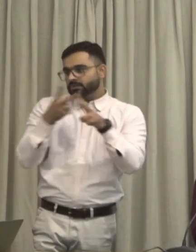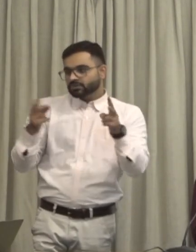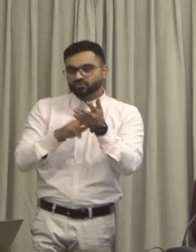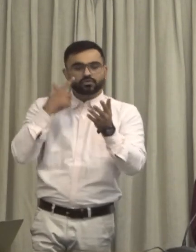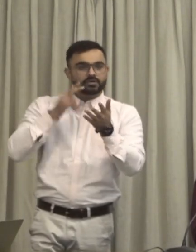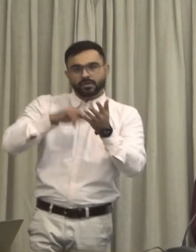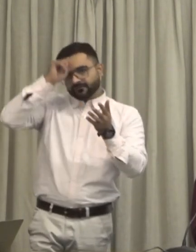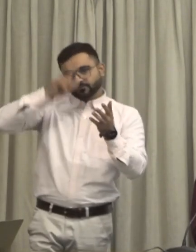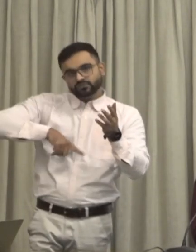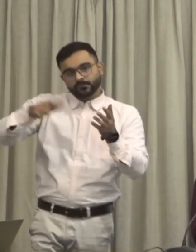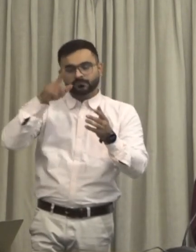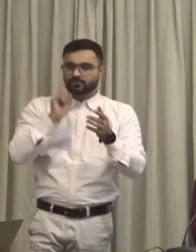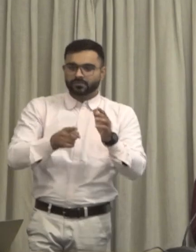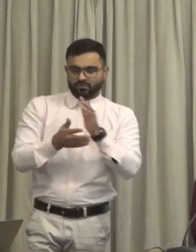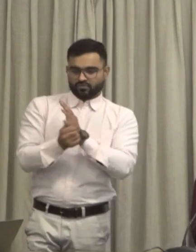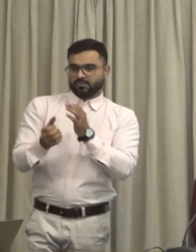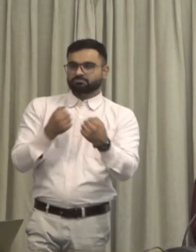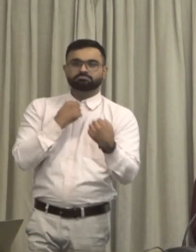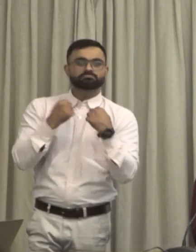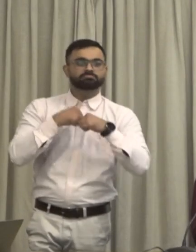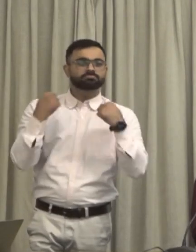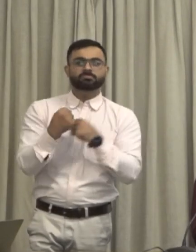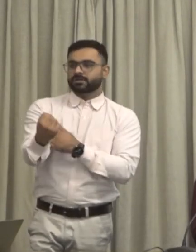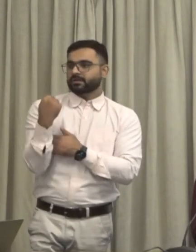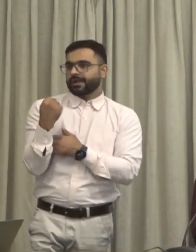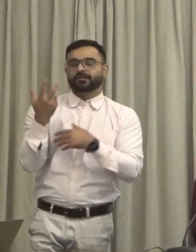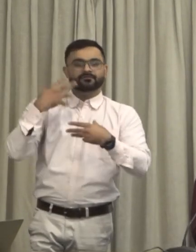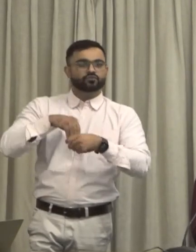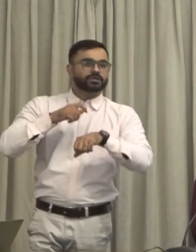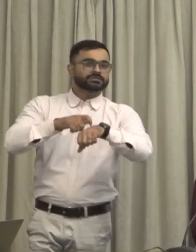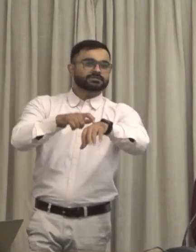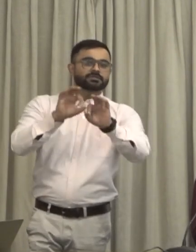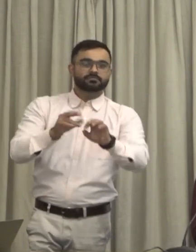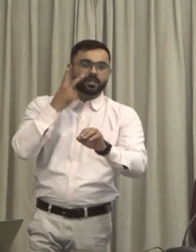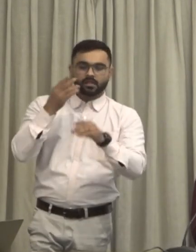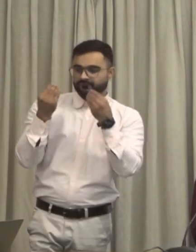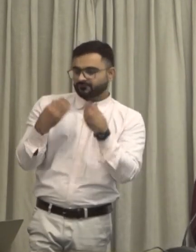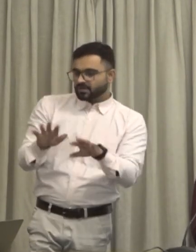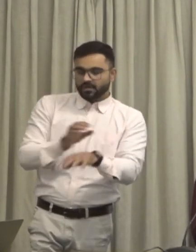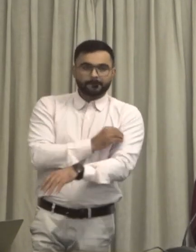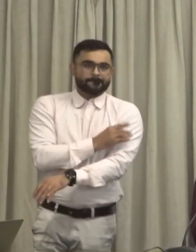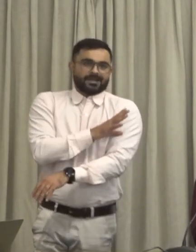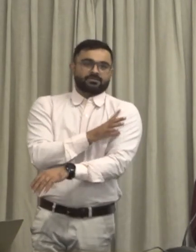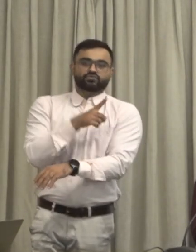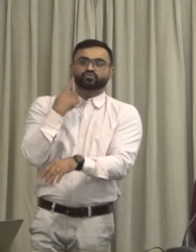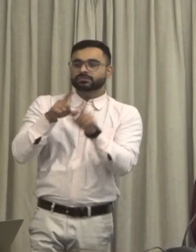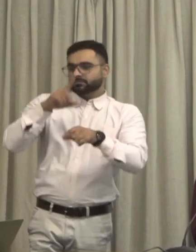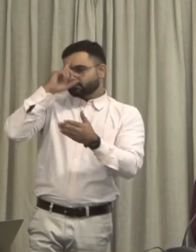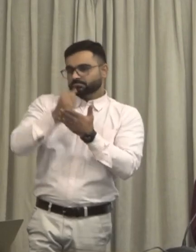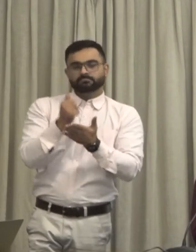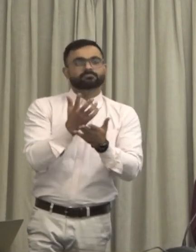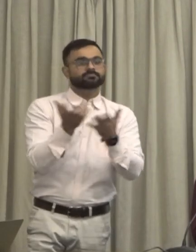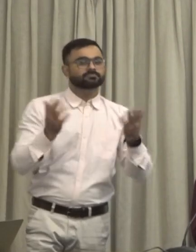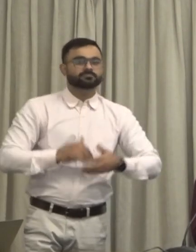of India, is that you should be able to exercise this right even at a time when you lose the capacity to make those